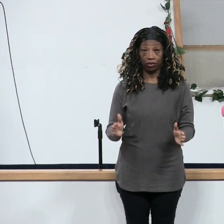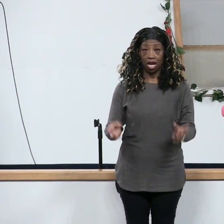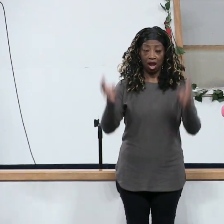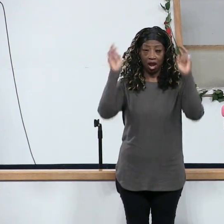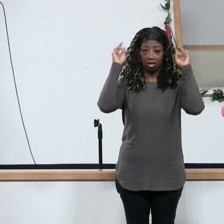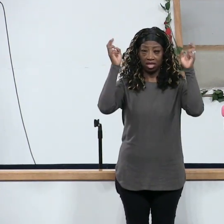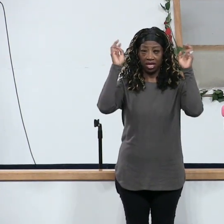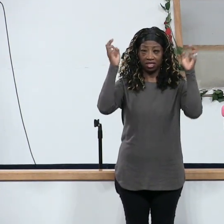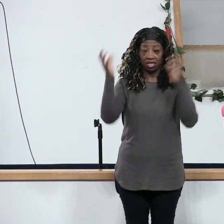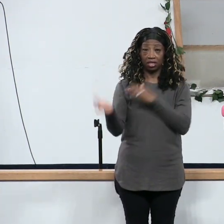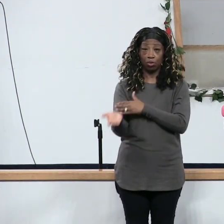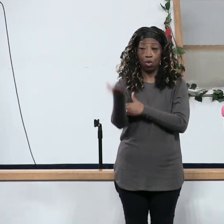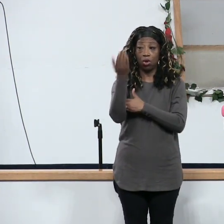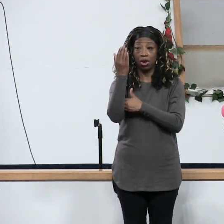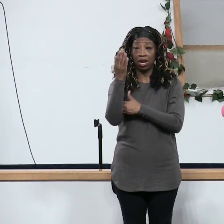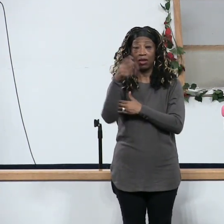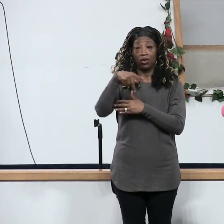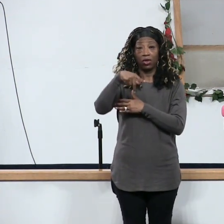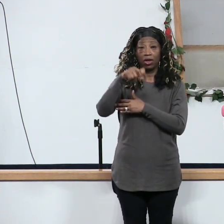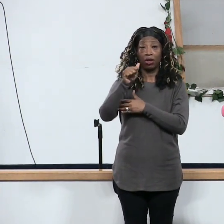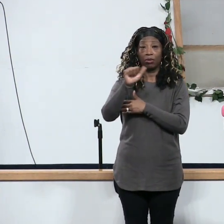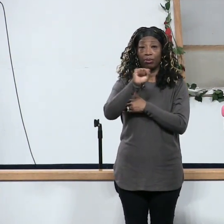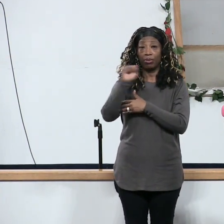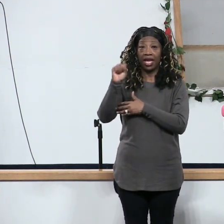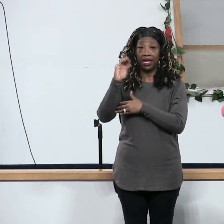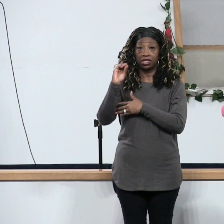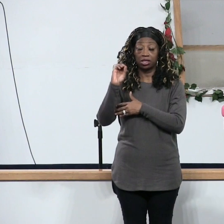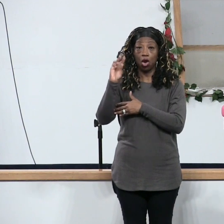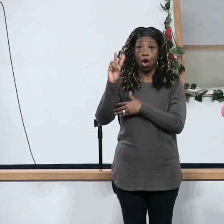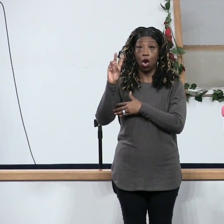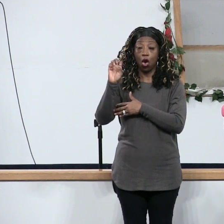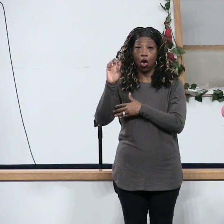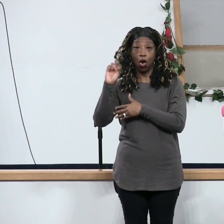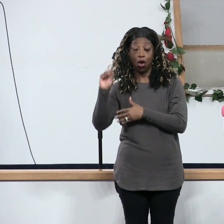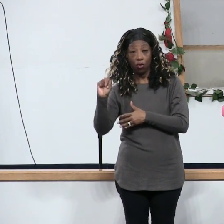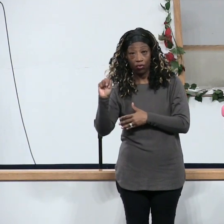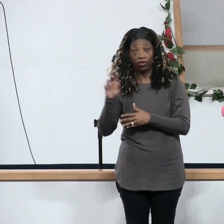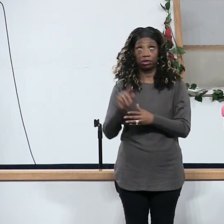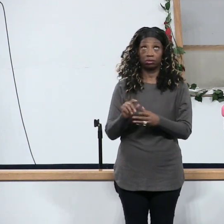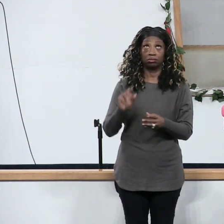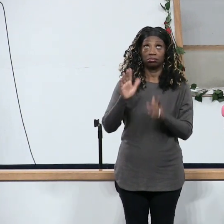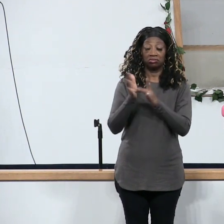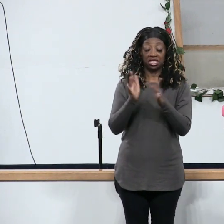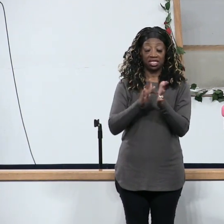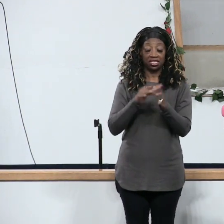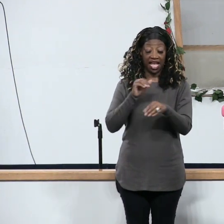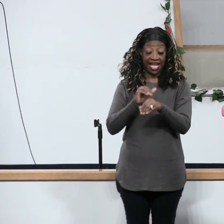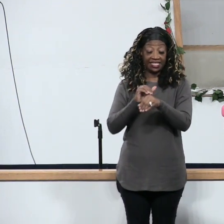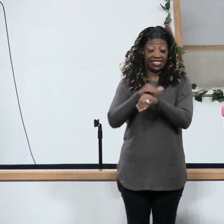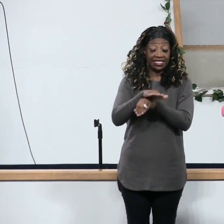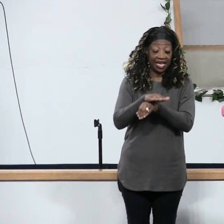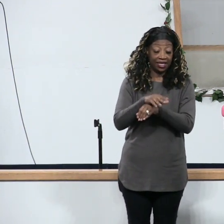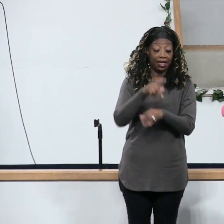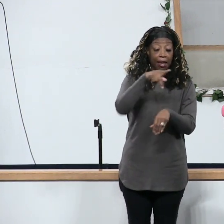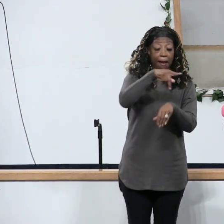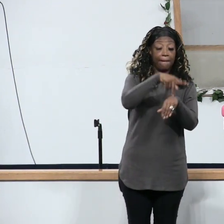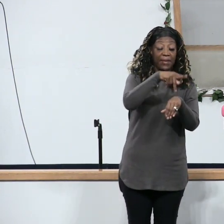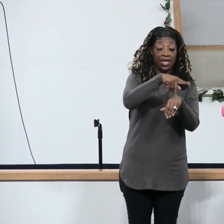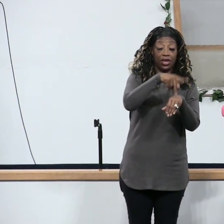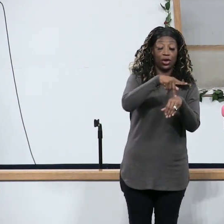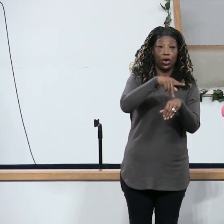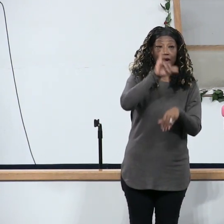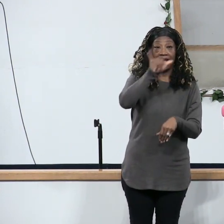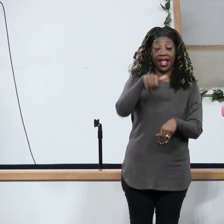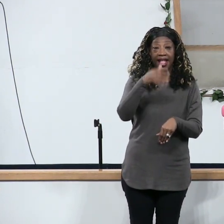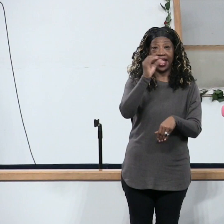morning for the Passover, Jesus has already sent Peter and John to secure a location for